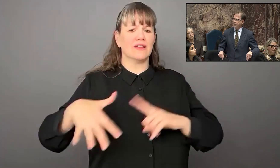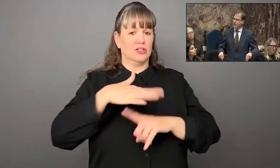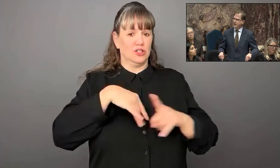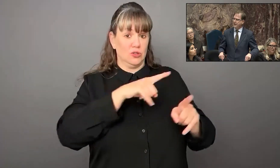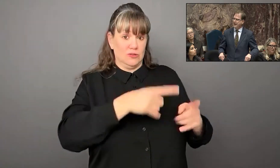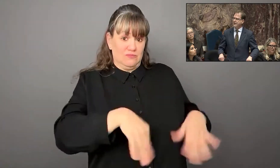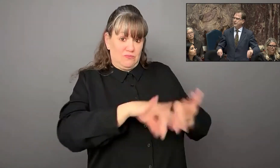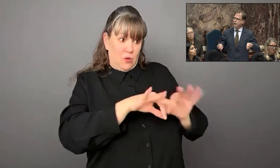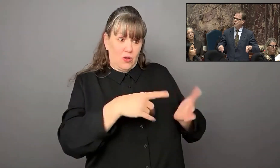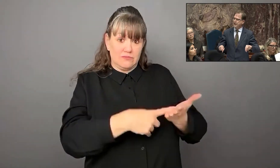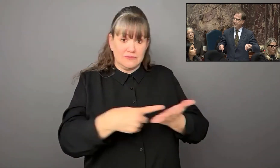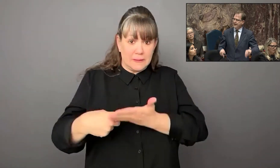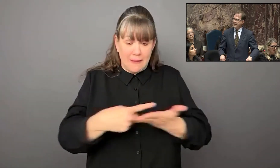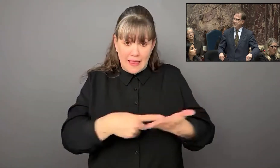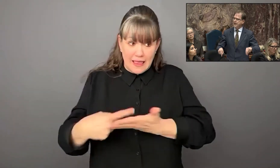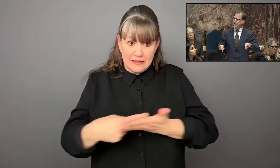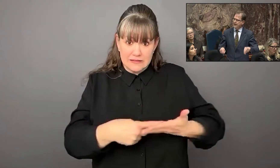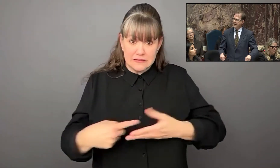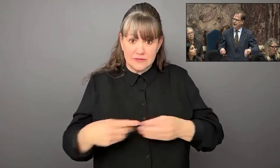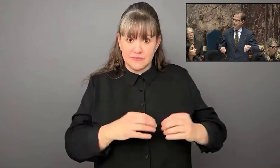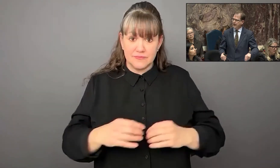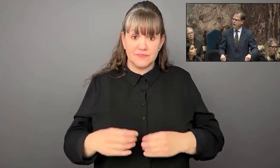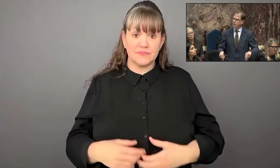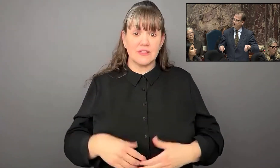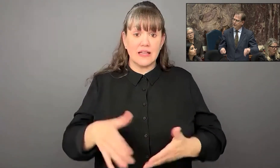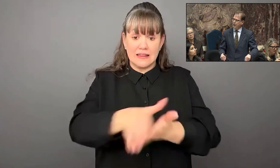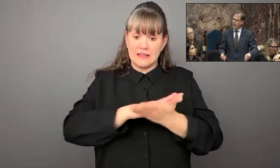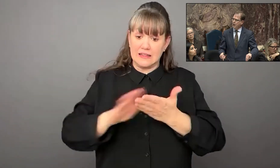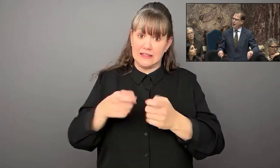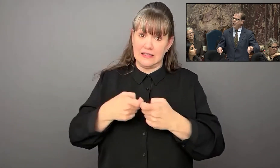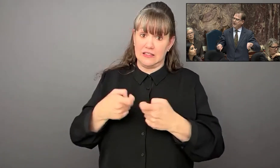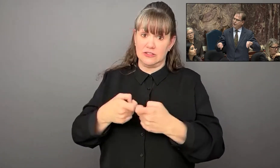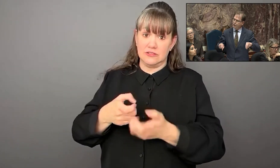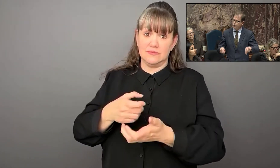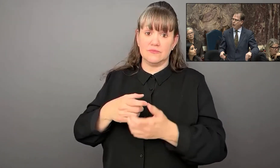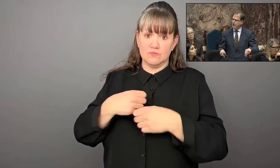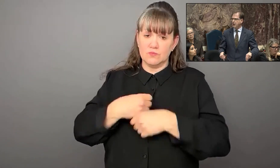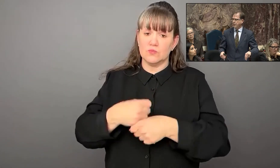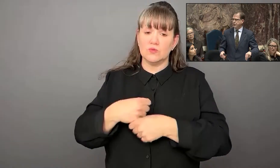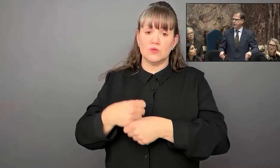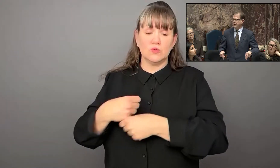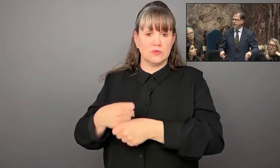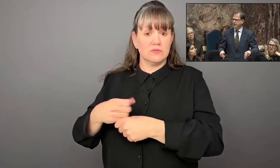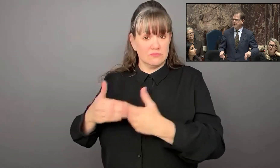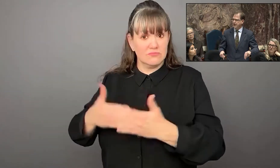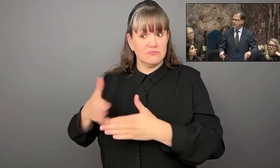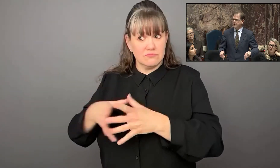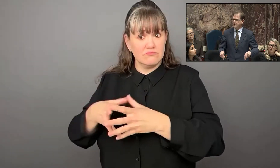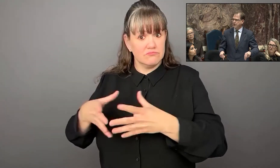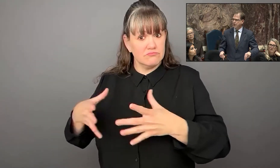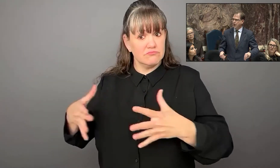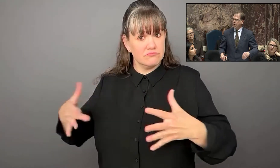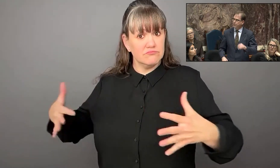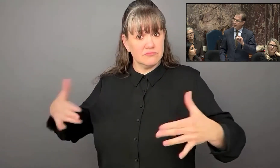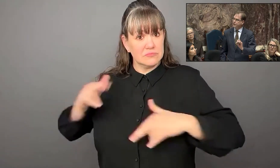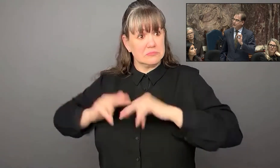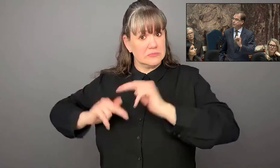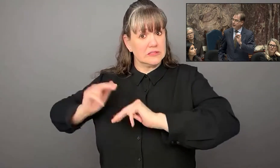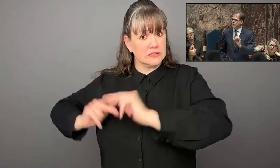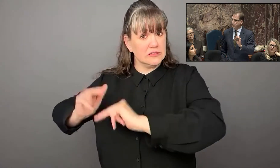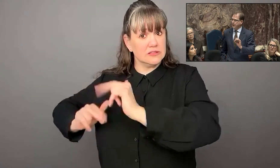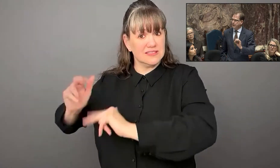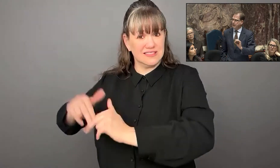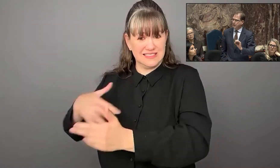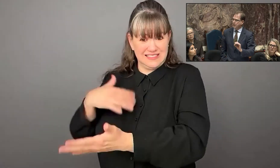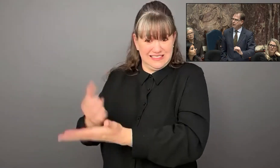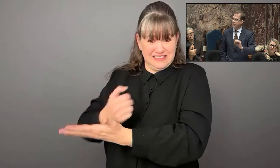clean energy and then you do it again and again and again, you build out on the extraordinary opportunity for clean energy on projects, by